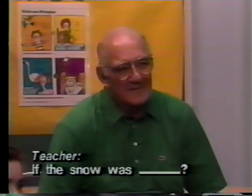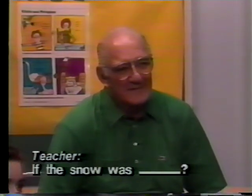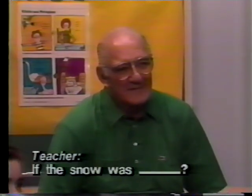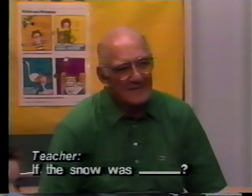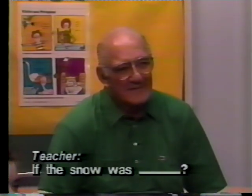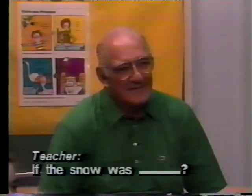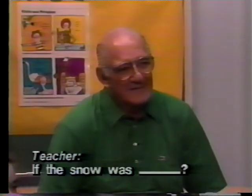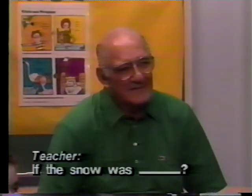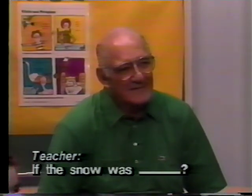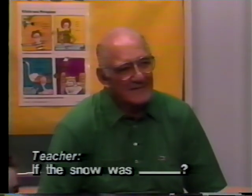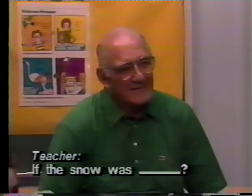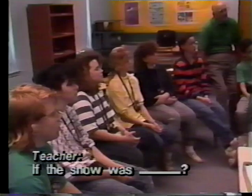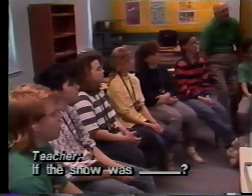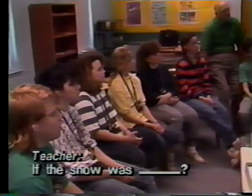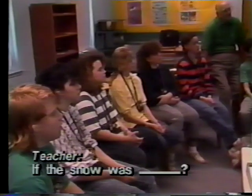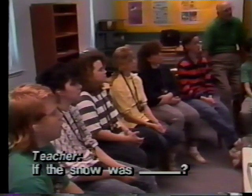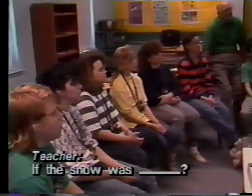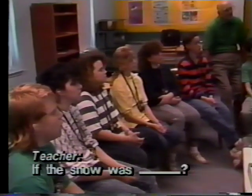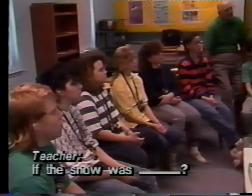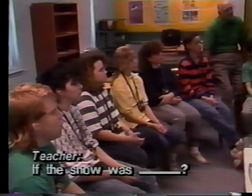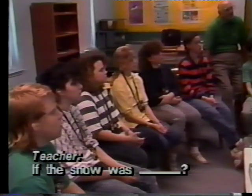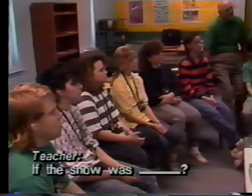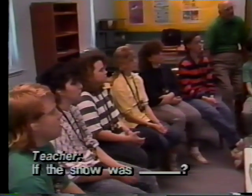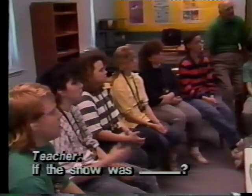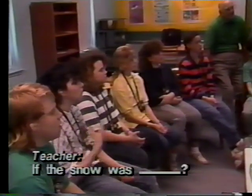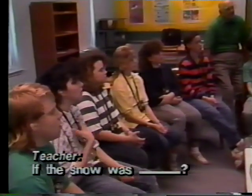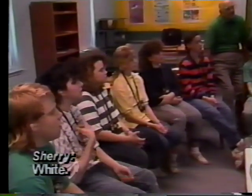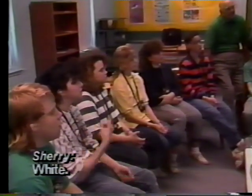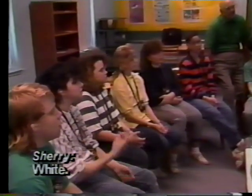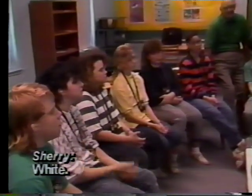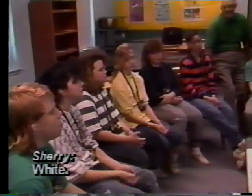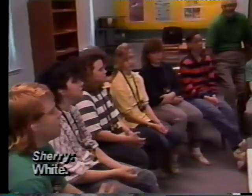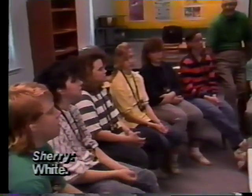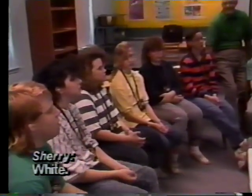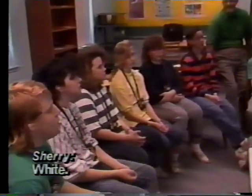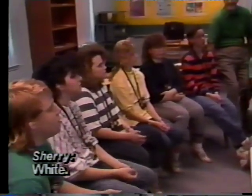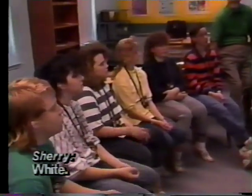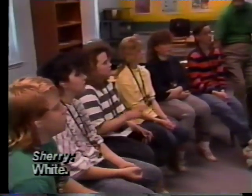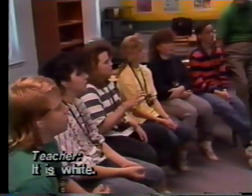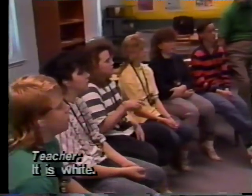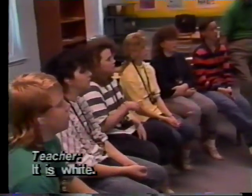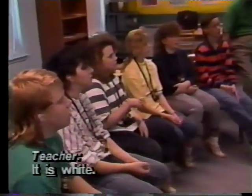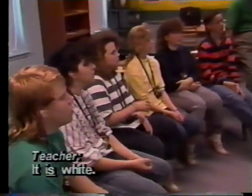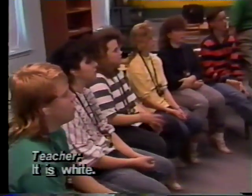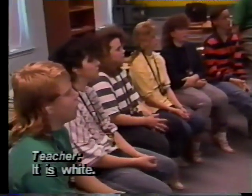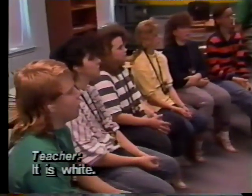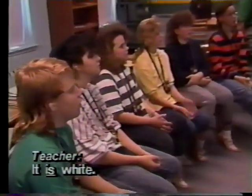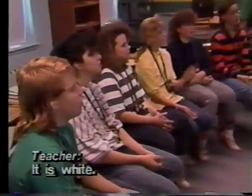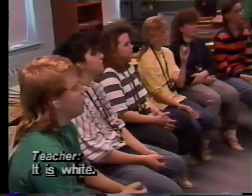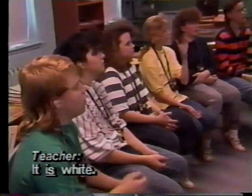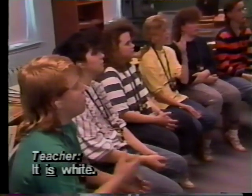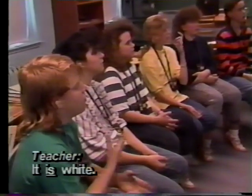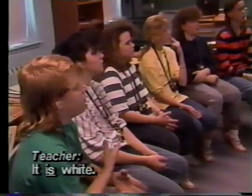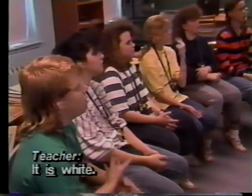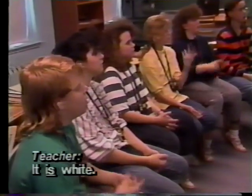If the snow was what? It is white. It is white, so we wouldn't use